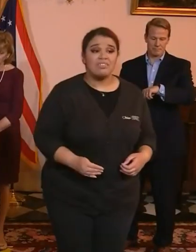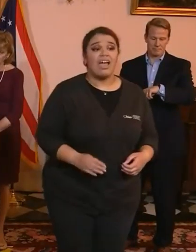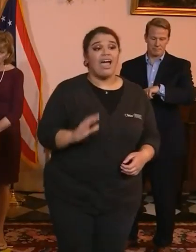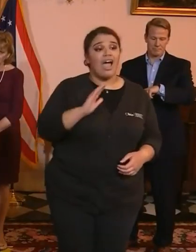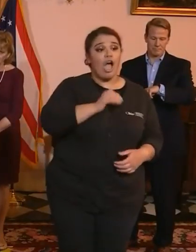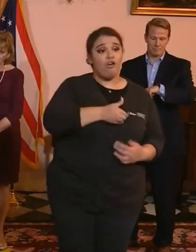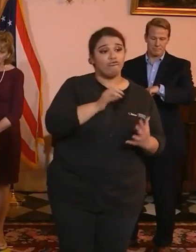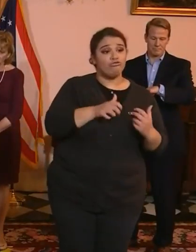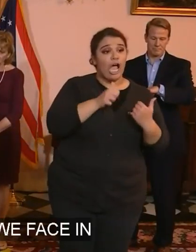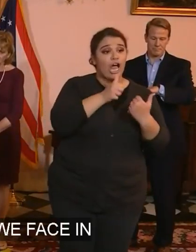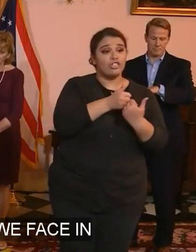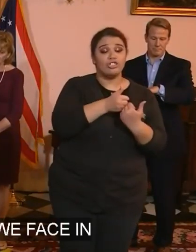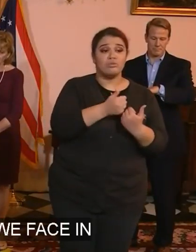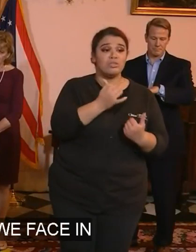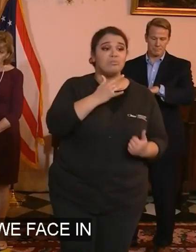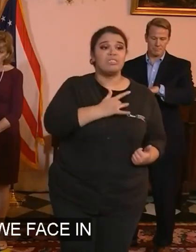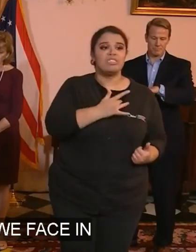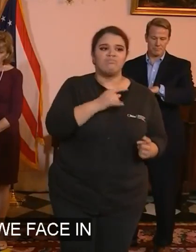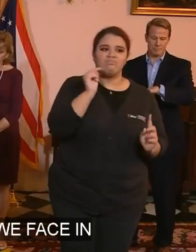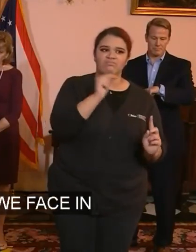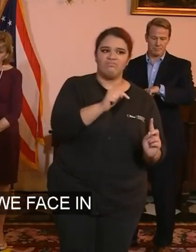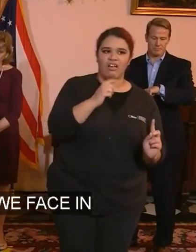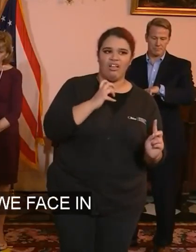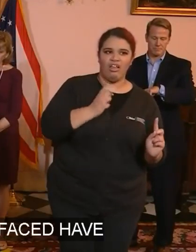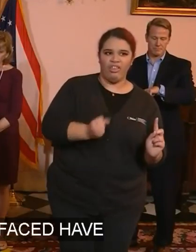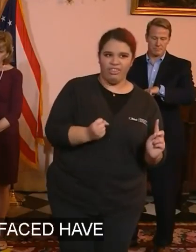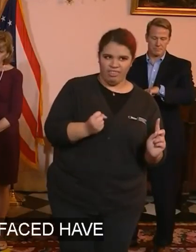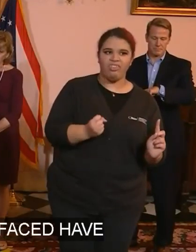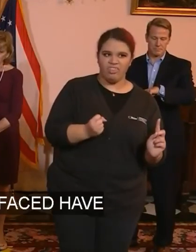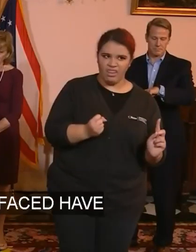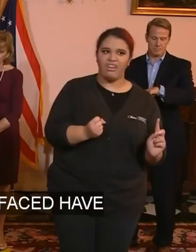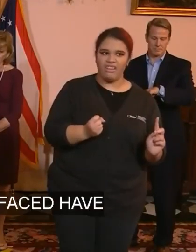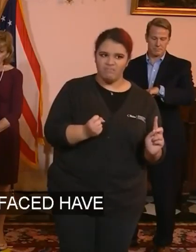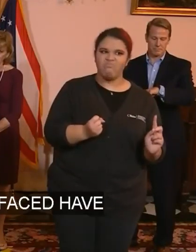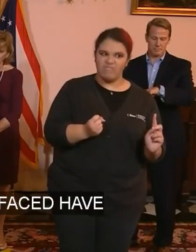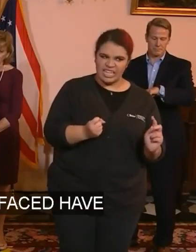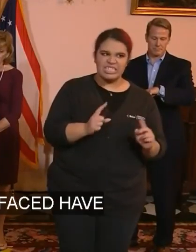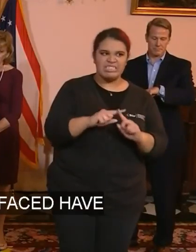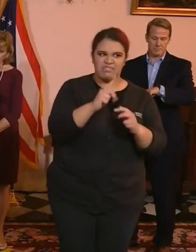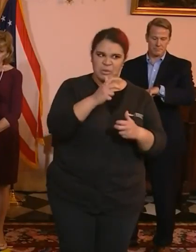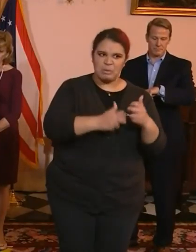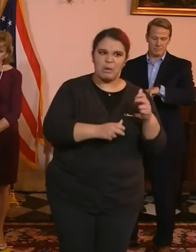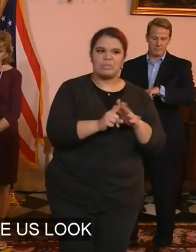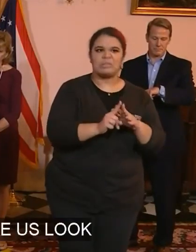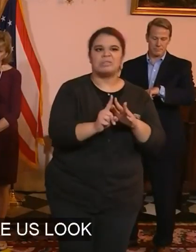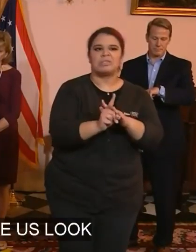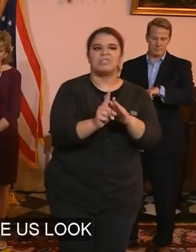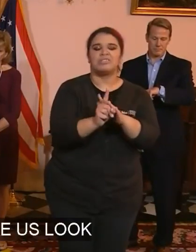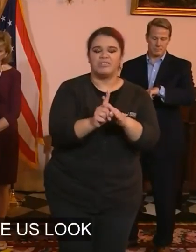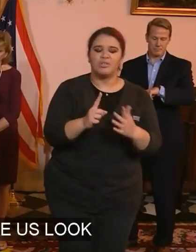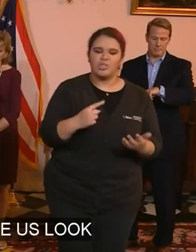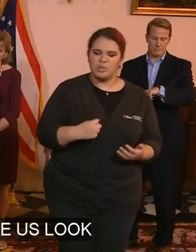issues. So I think it's going to make us really look very hard at that.